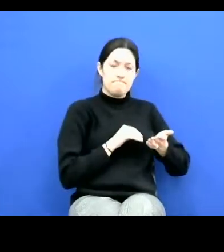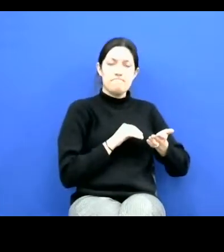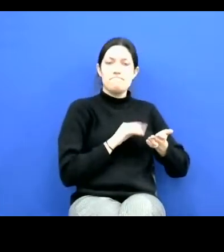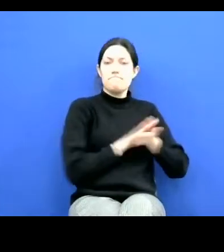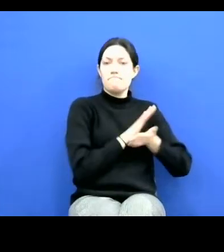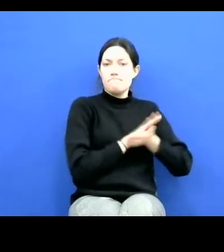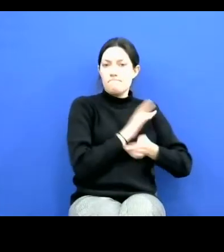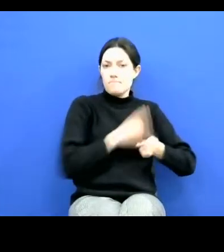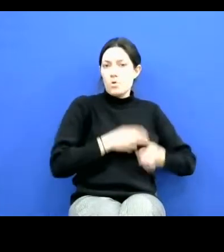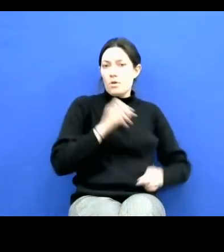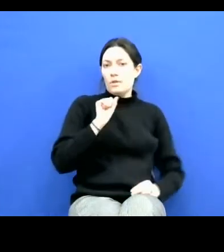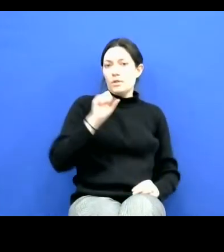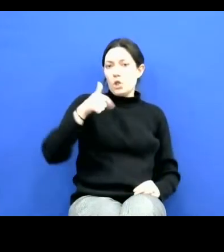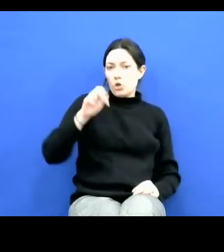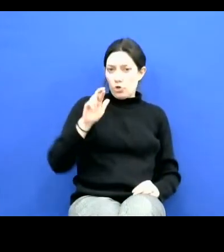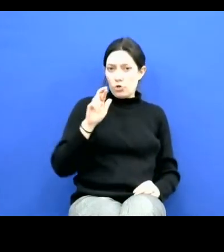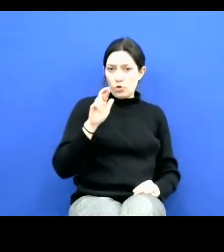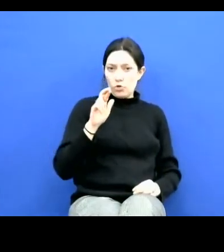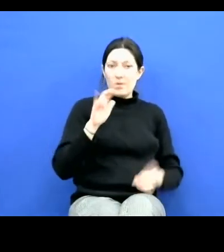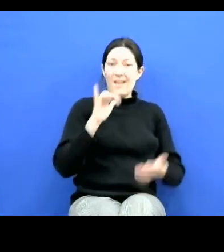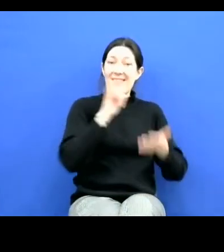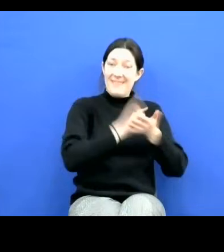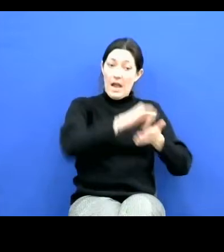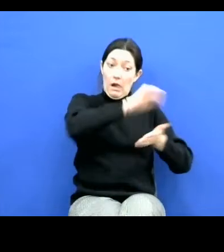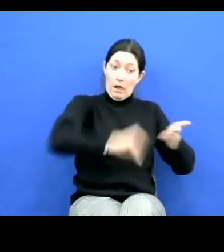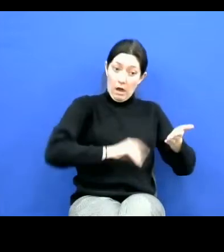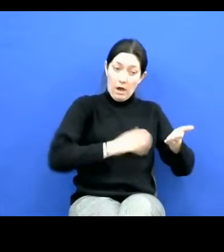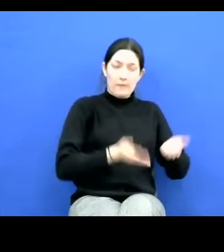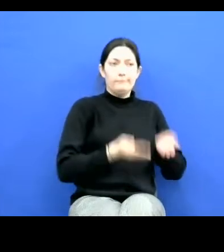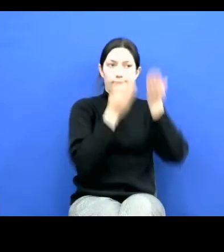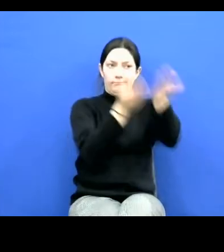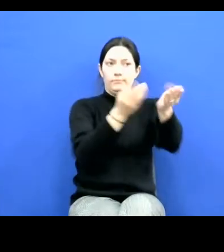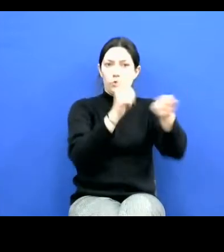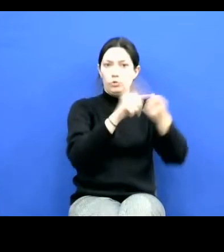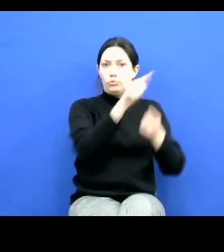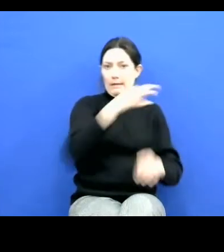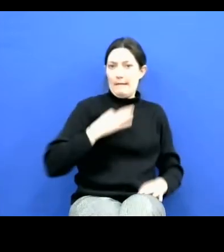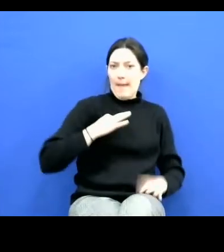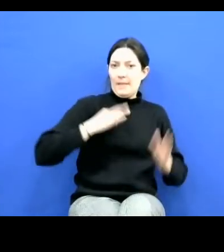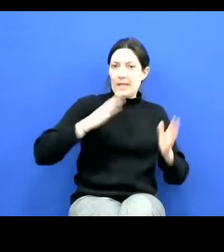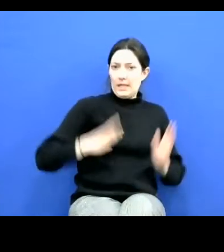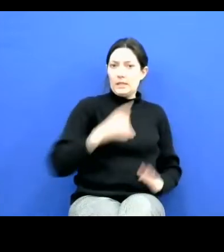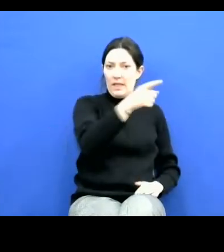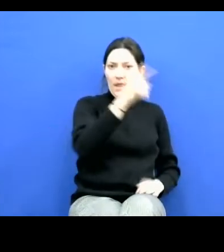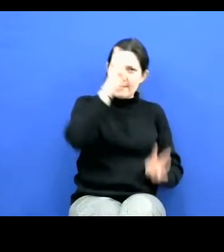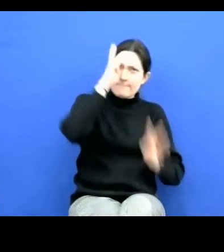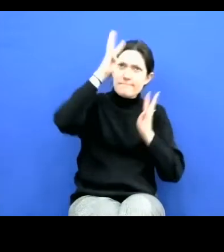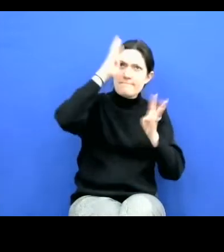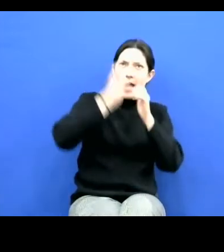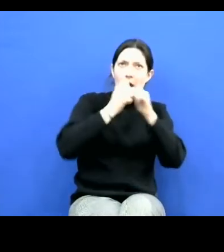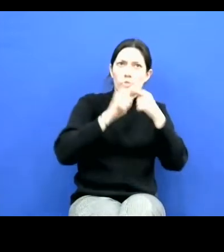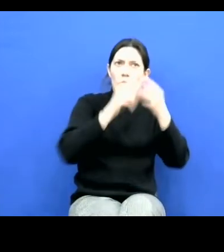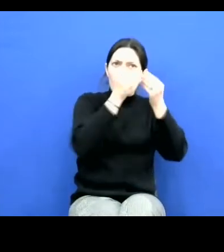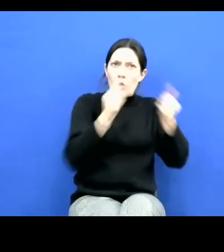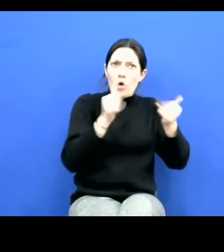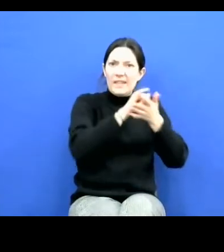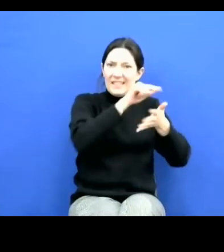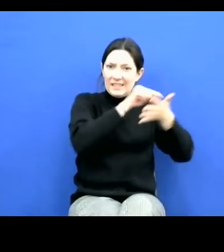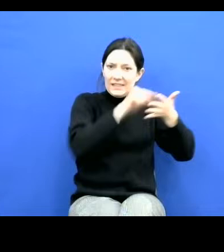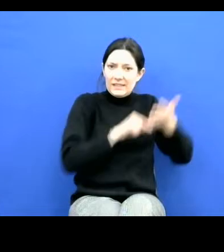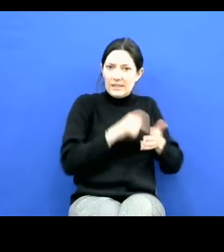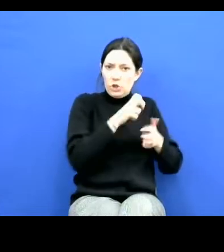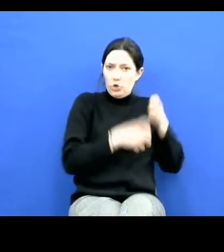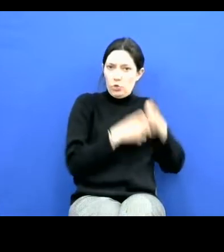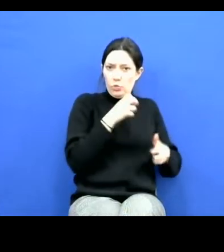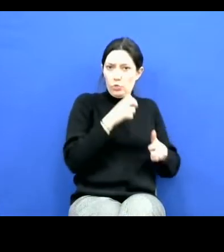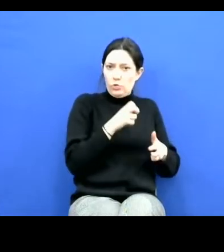We present that back to the applicants. They have to come up with ways that mitigate those issues to